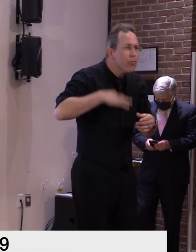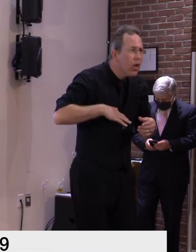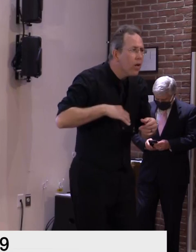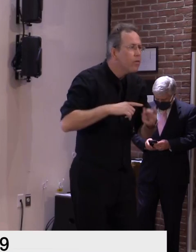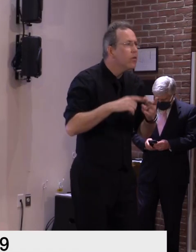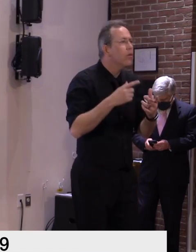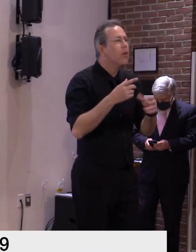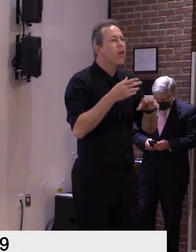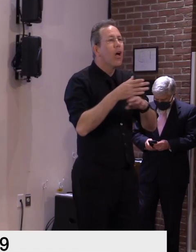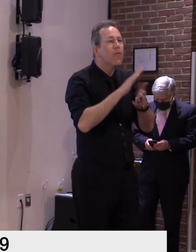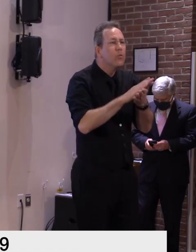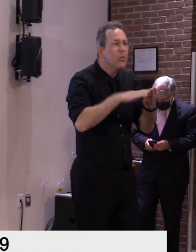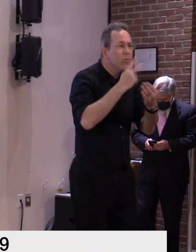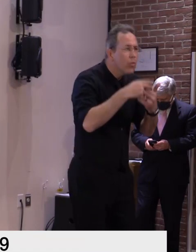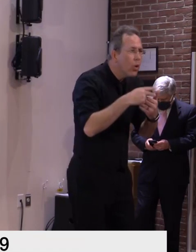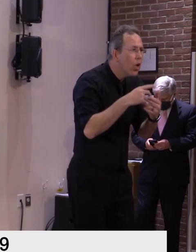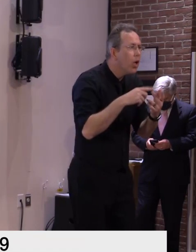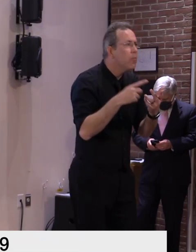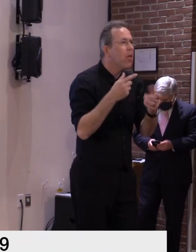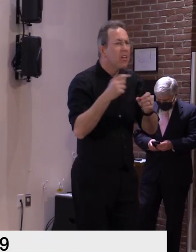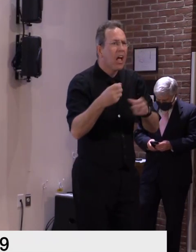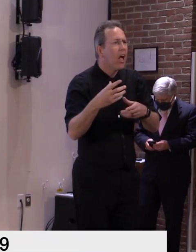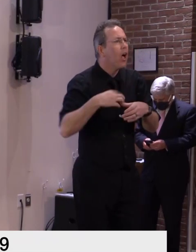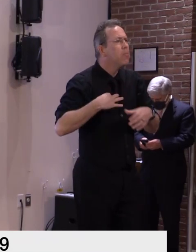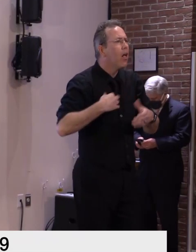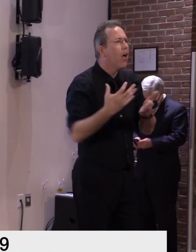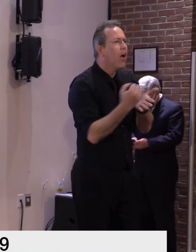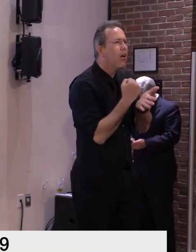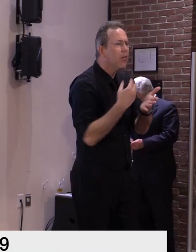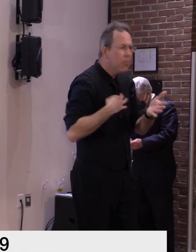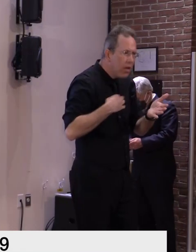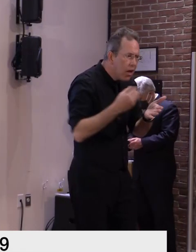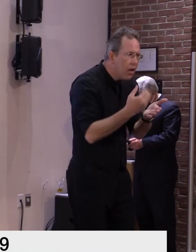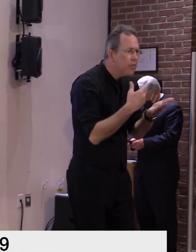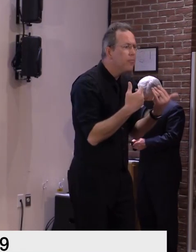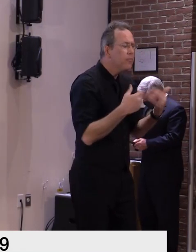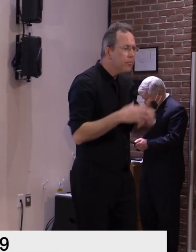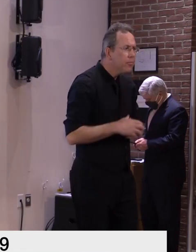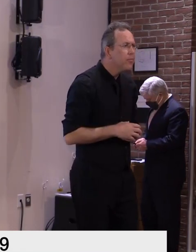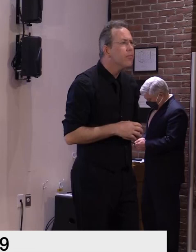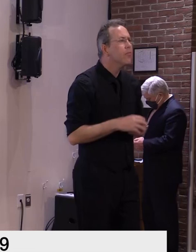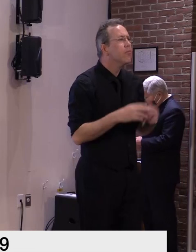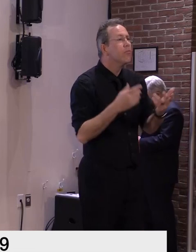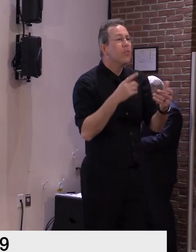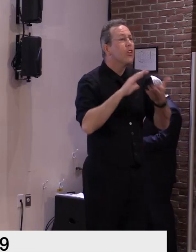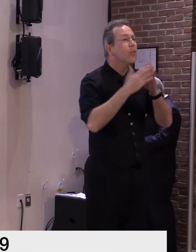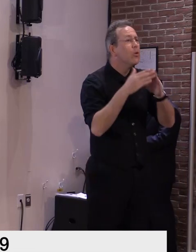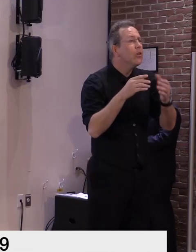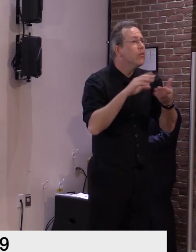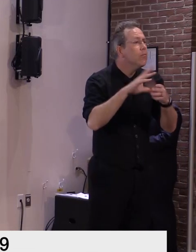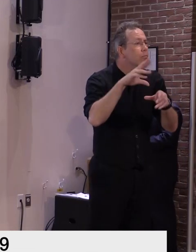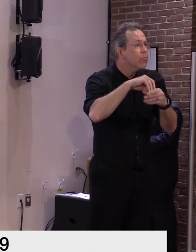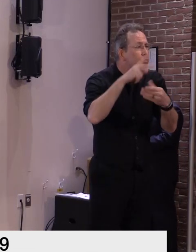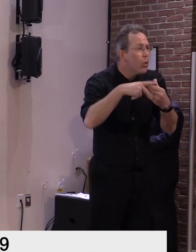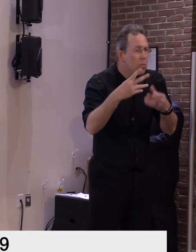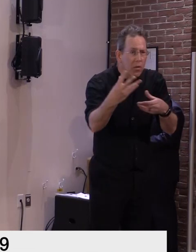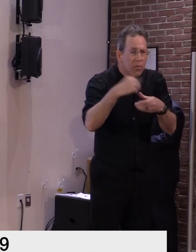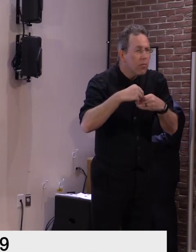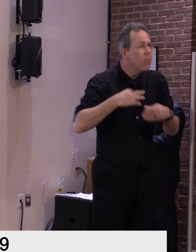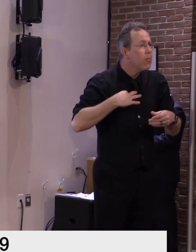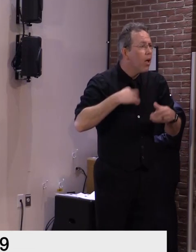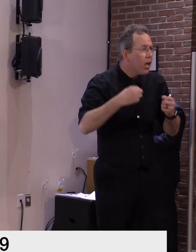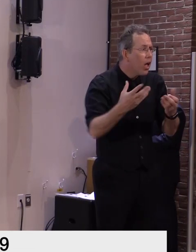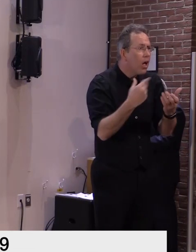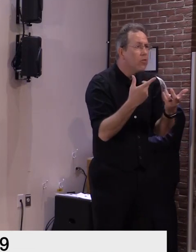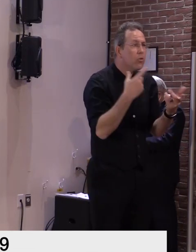collaborative endeavors will be able to apply for funds to provide programming for more students for more hours in the days or days in the week